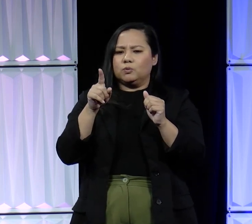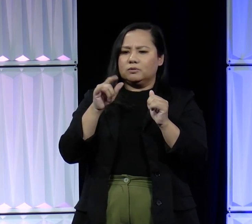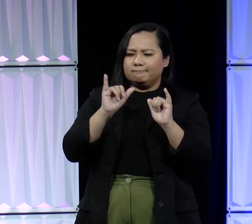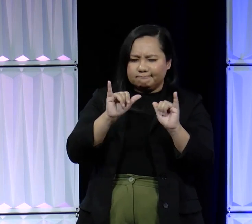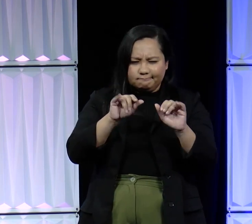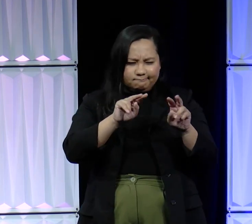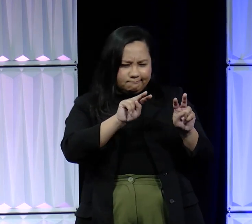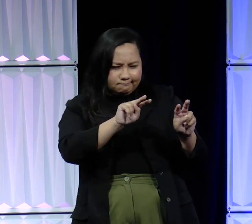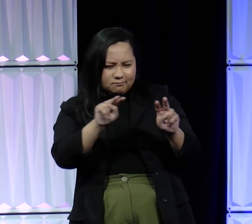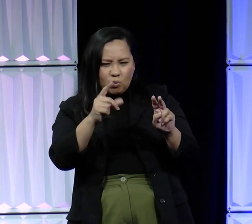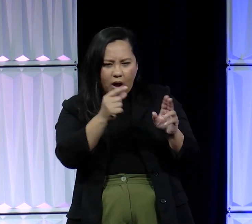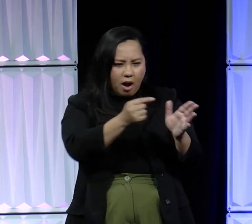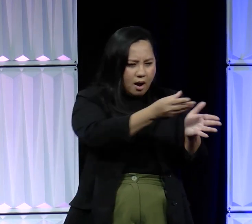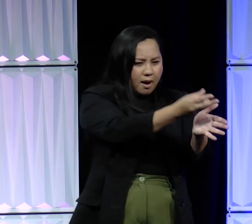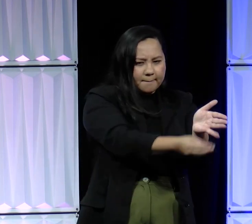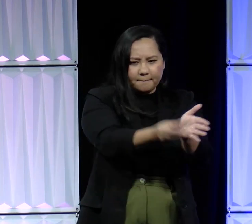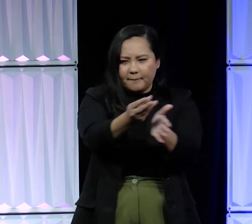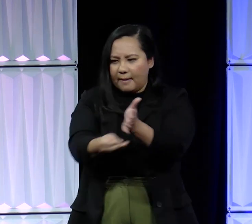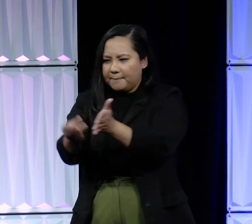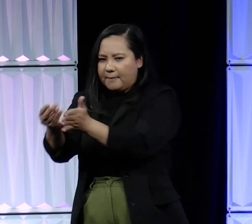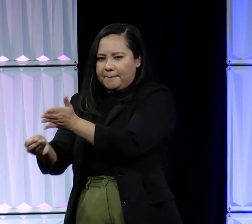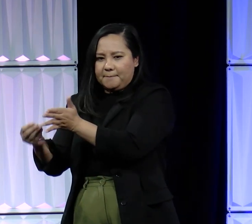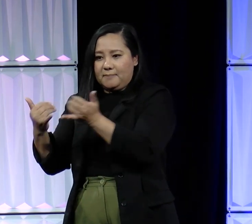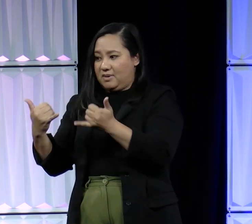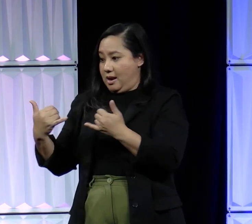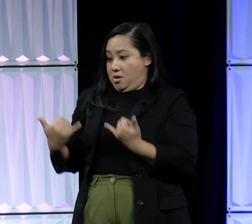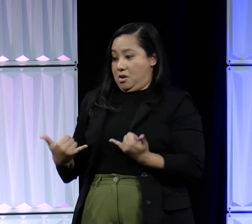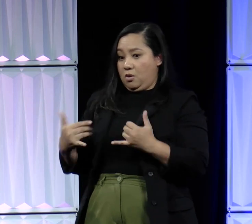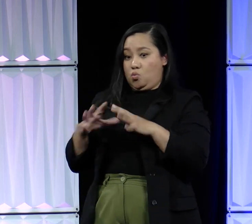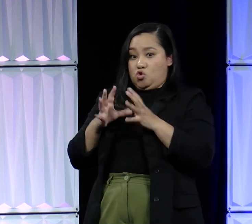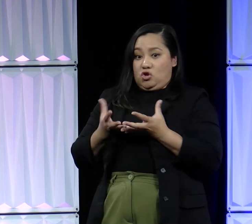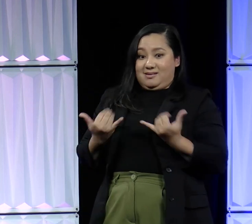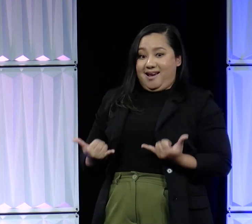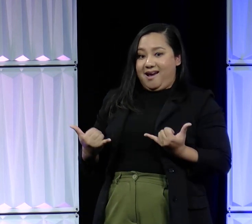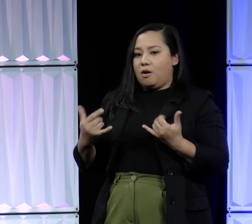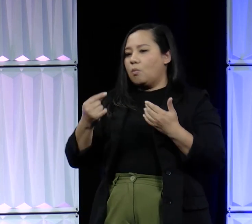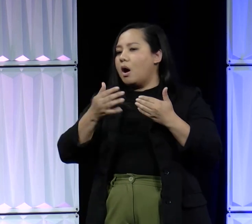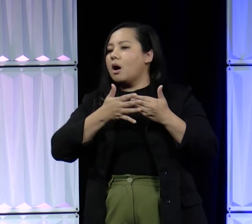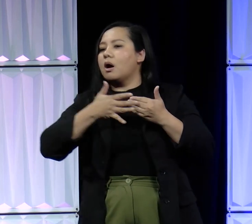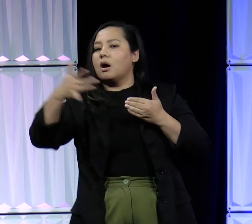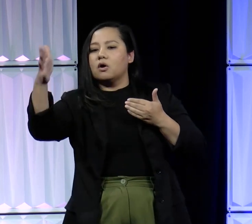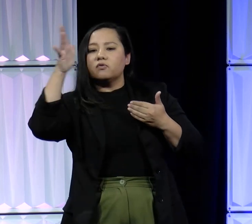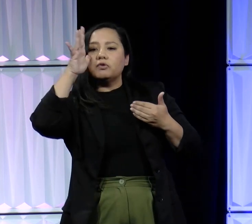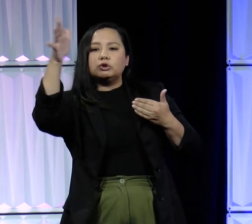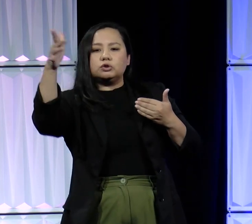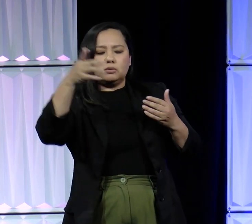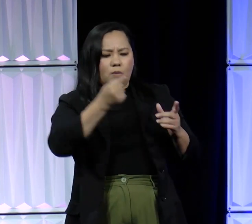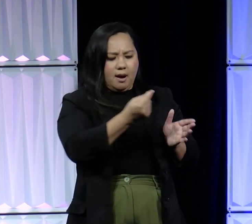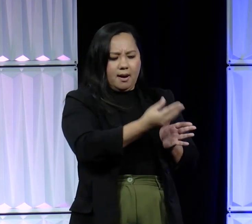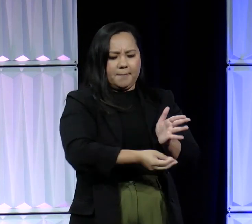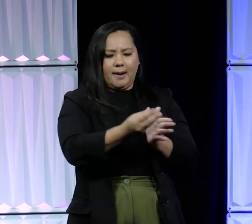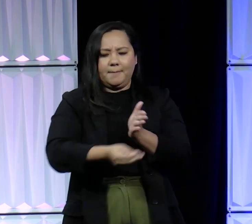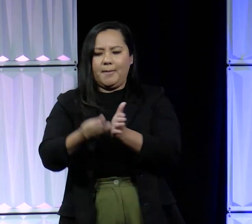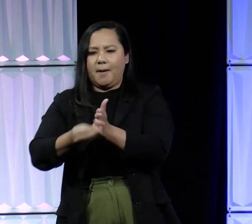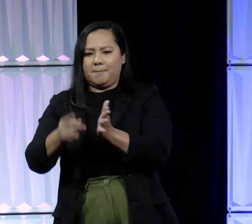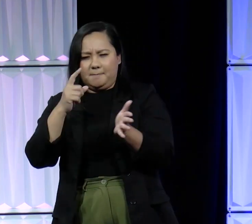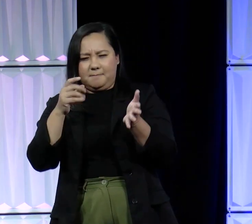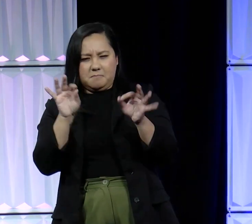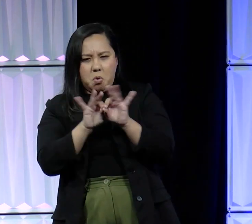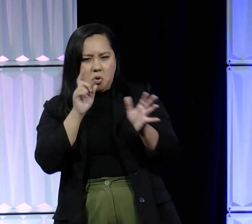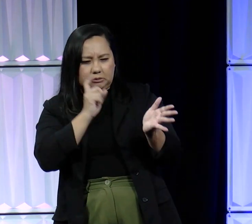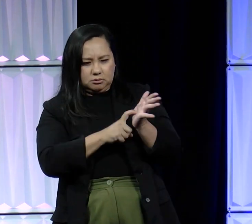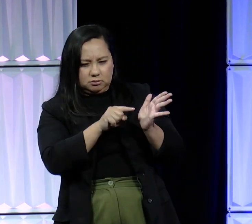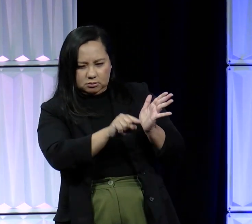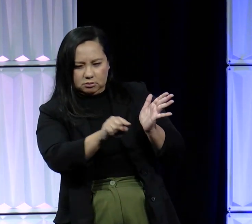living. Our reality right now is that there is no way that we are going to end or prevent child sexual abuse in